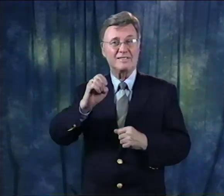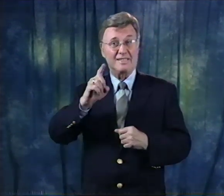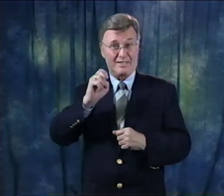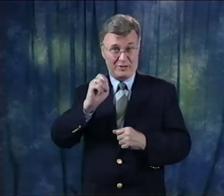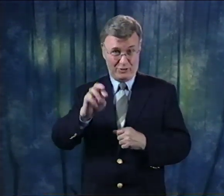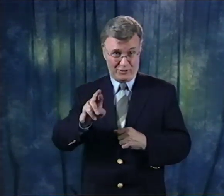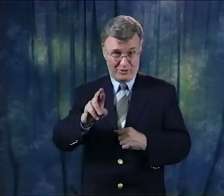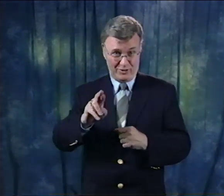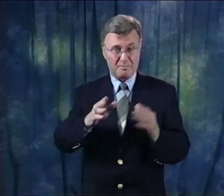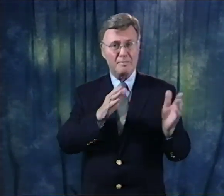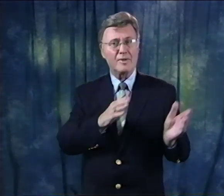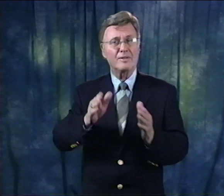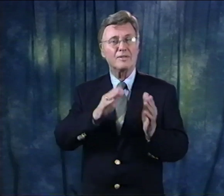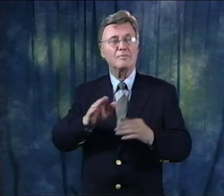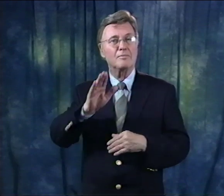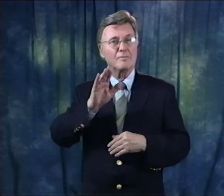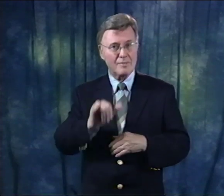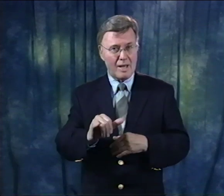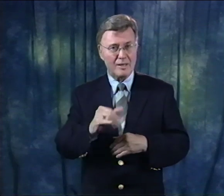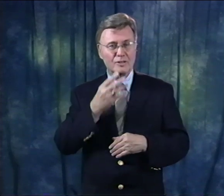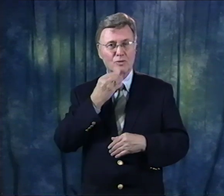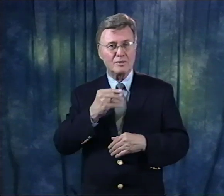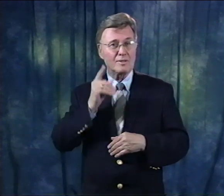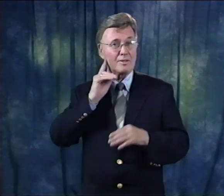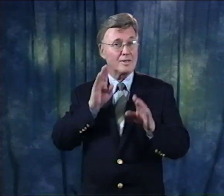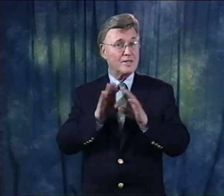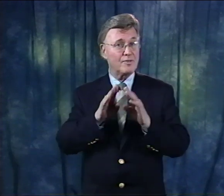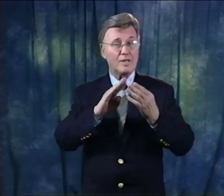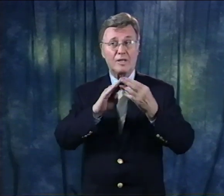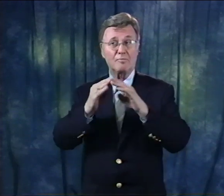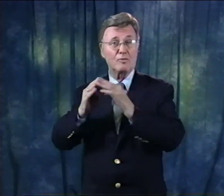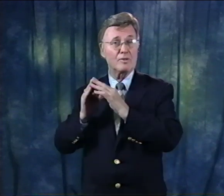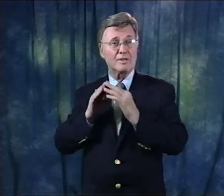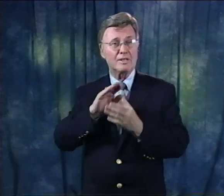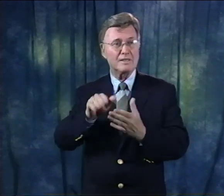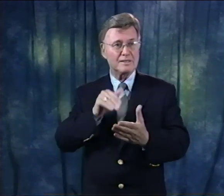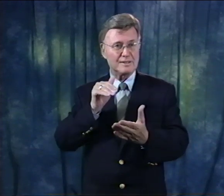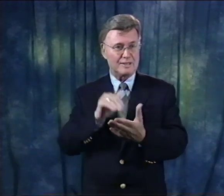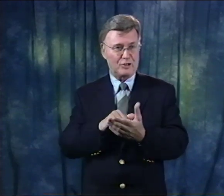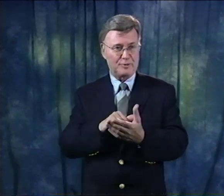Passover Seder planned by the Jewish Deaf Community Center,